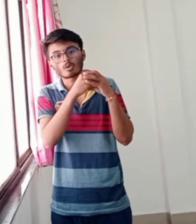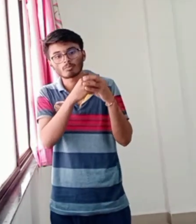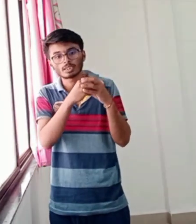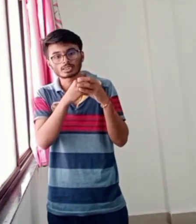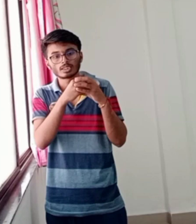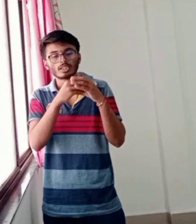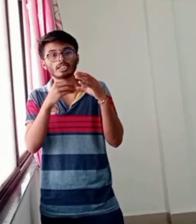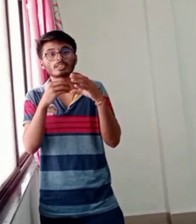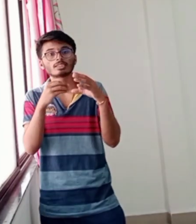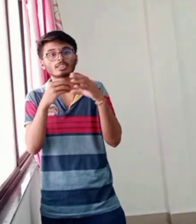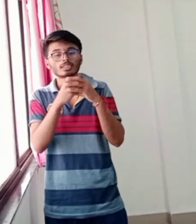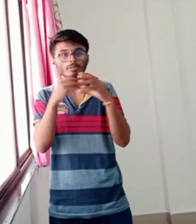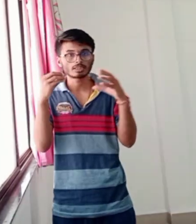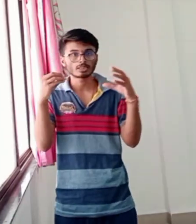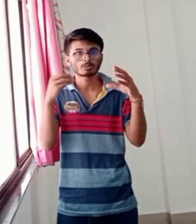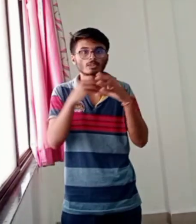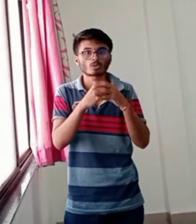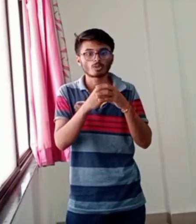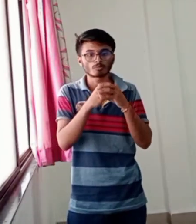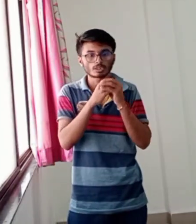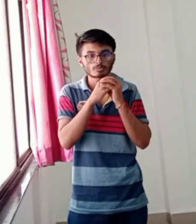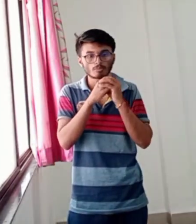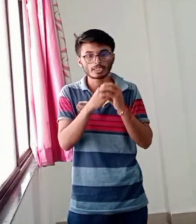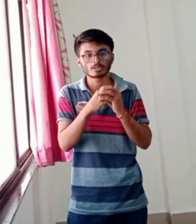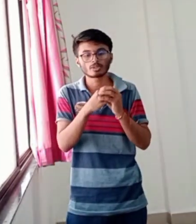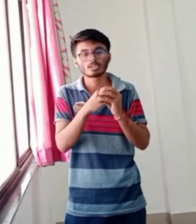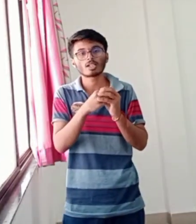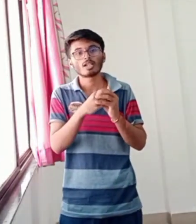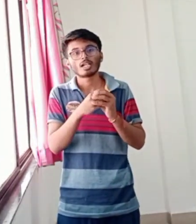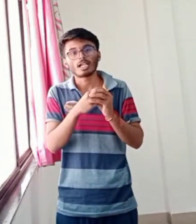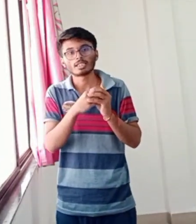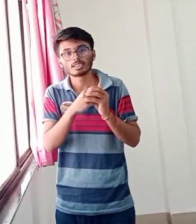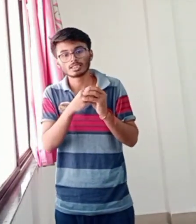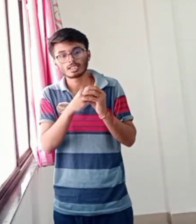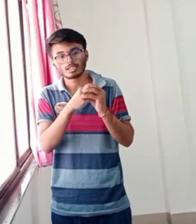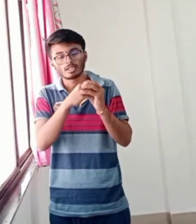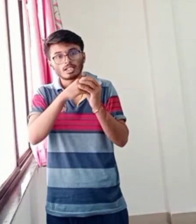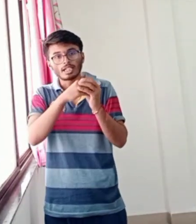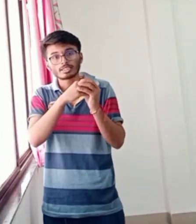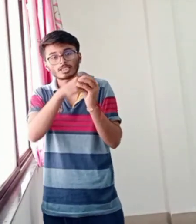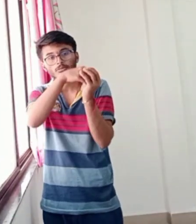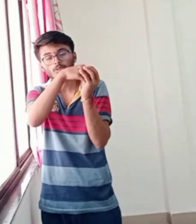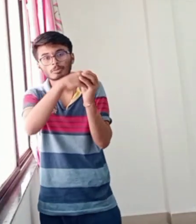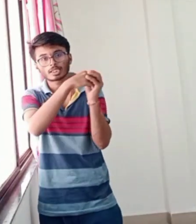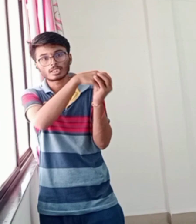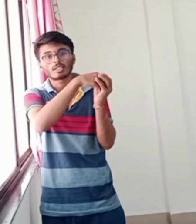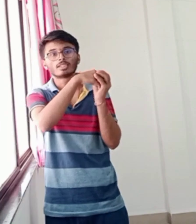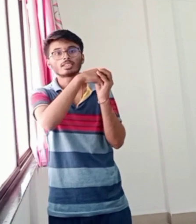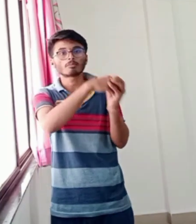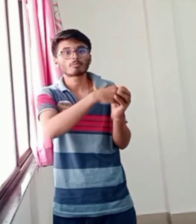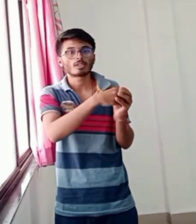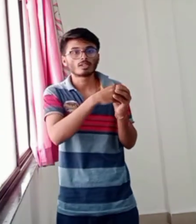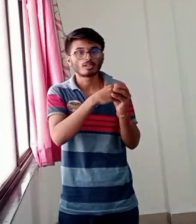complex. Enzyme and substrate complex bind together, and the enzyme, after that enzyme,